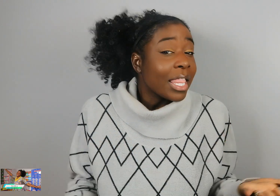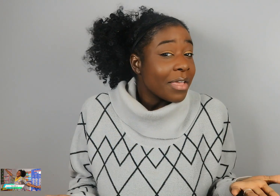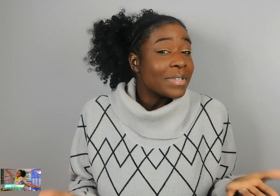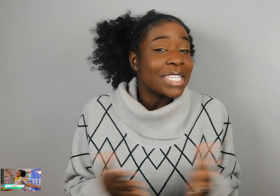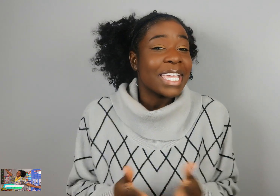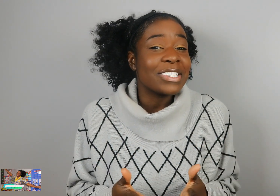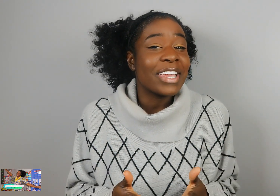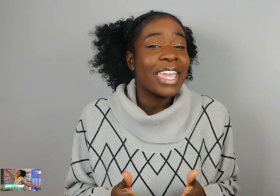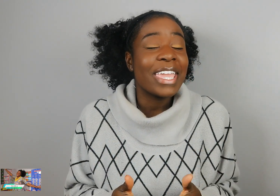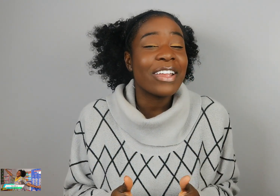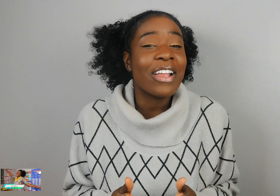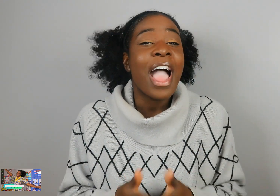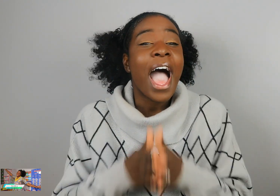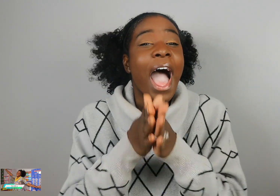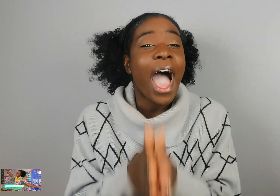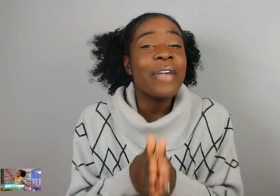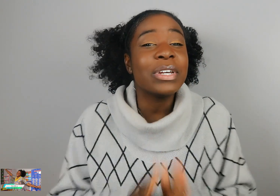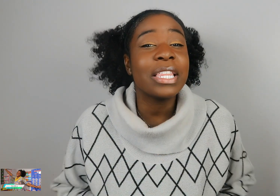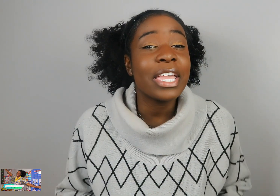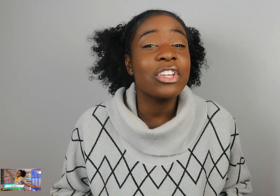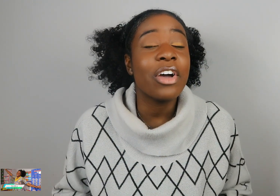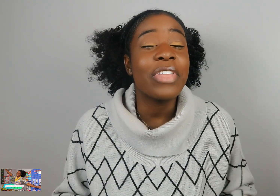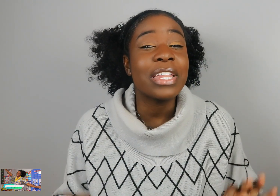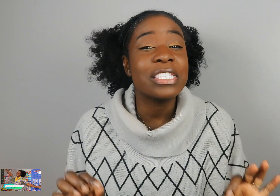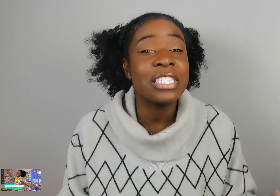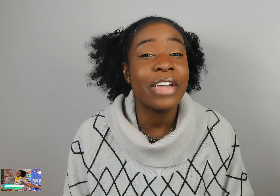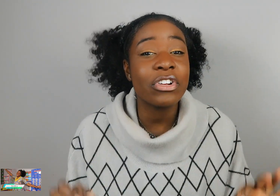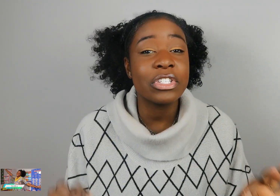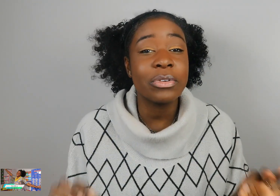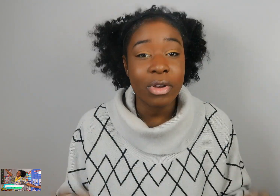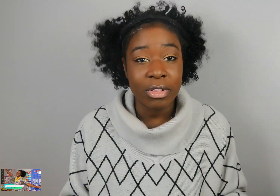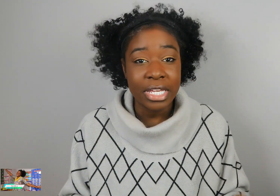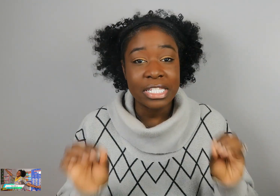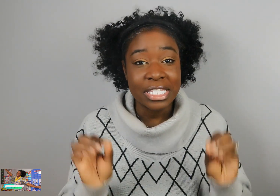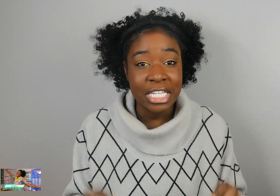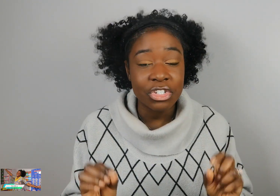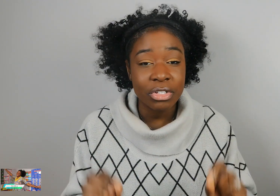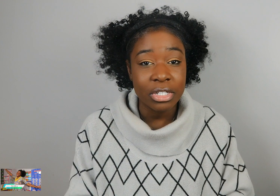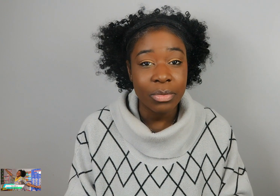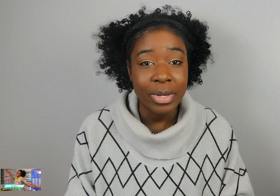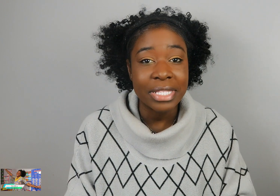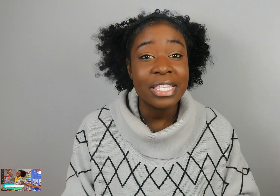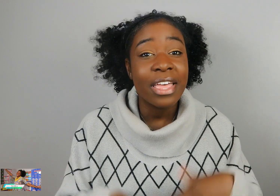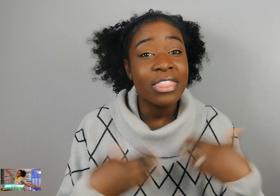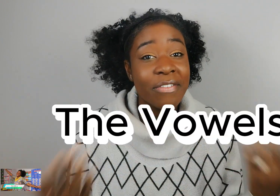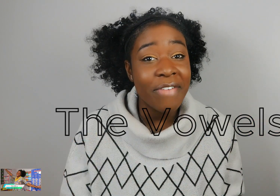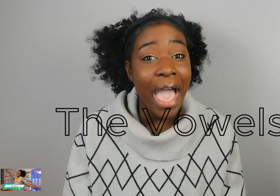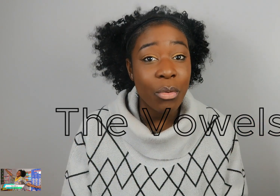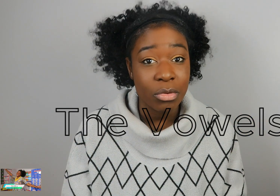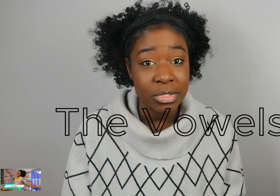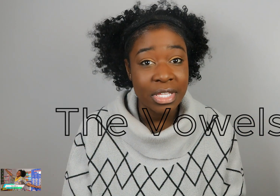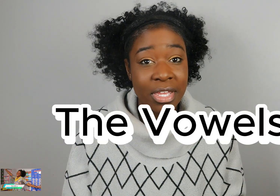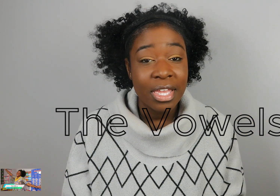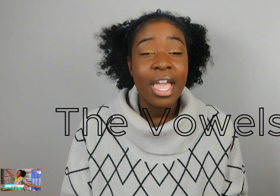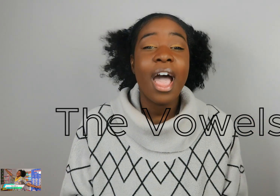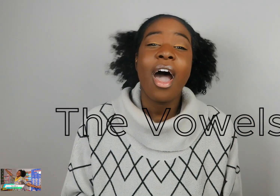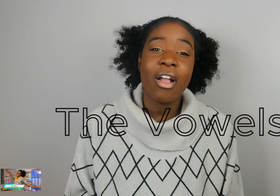Hello, Ms. Andrea here. I want to let you know that it's never too early to teach your little ones the vowels. All